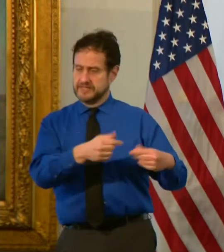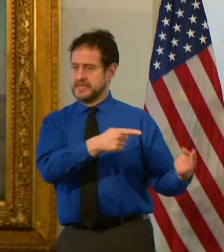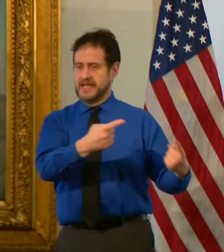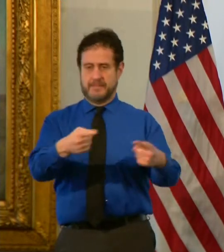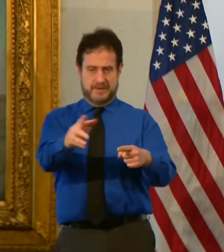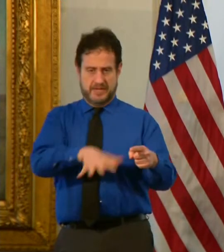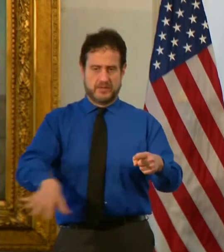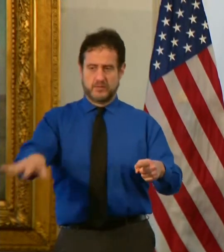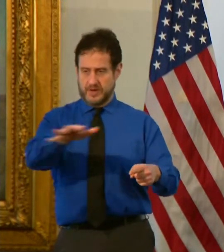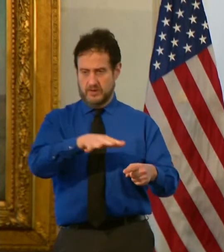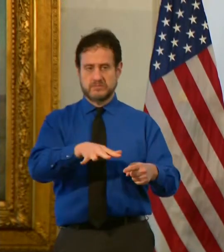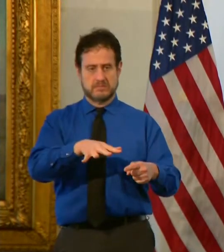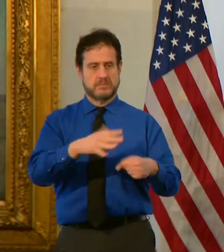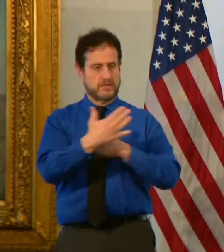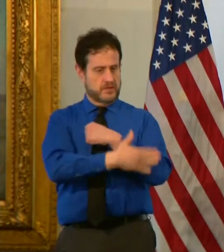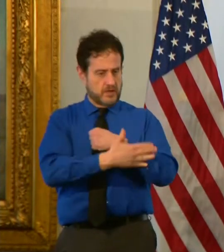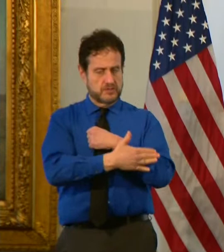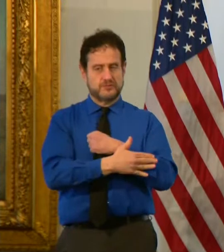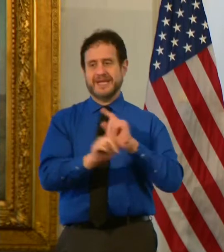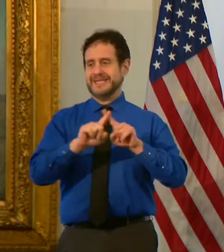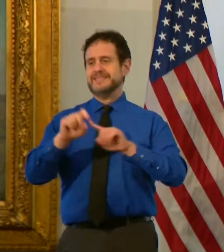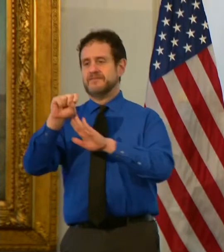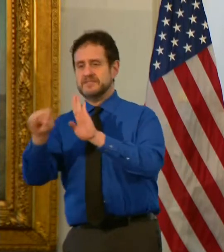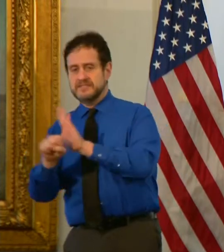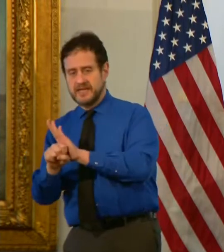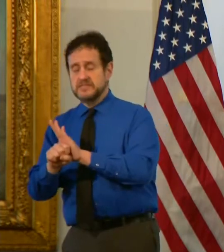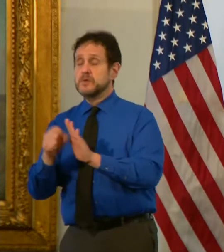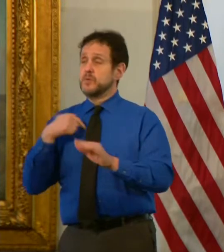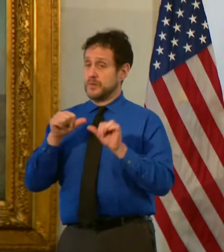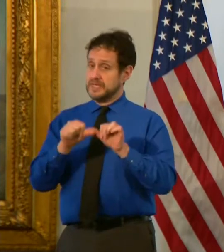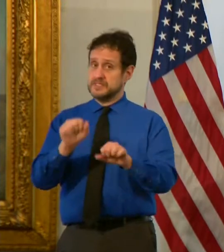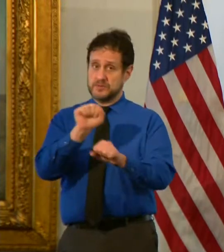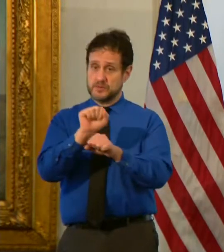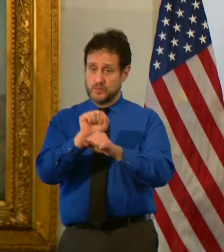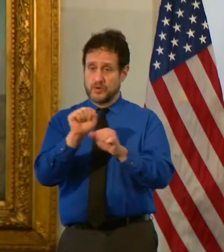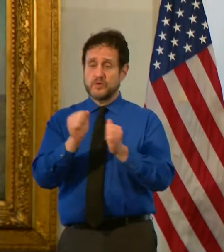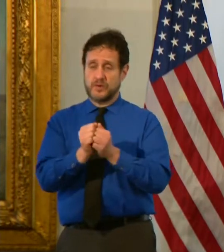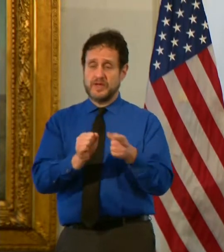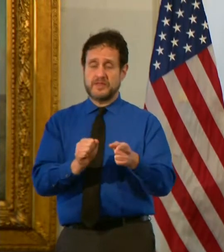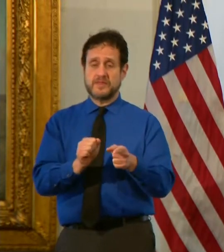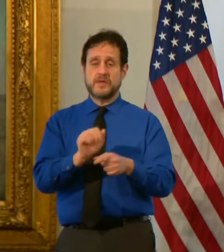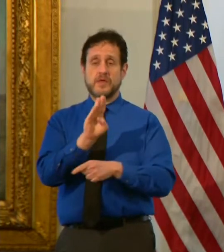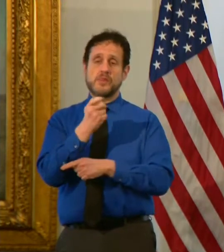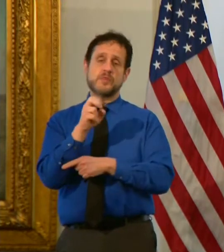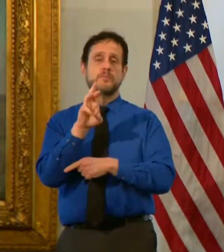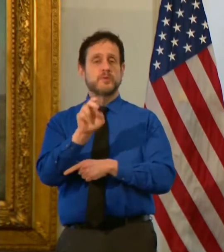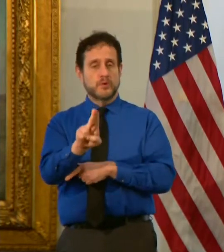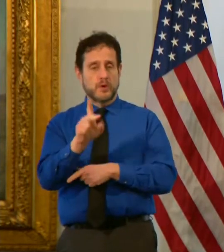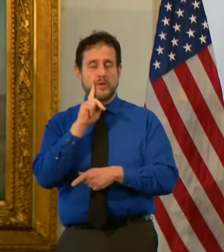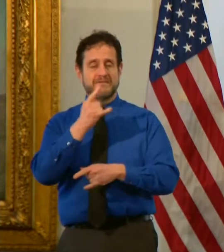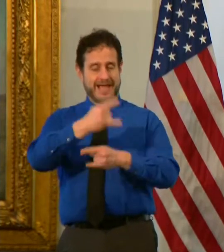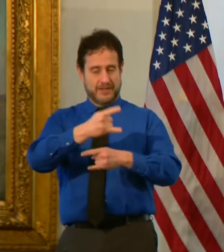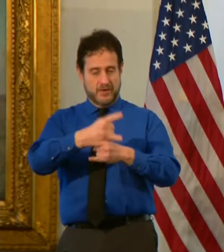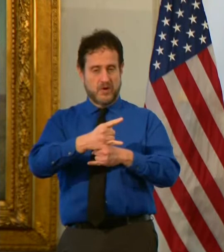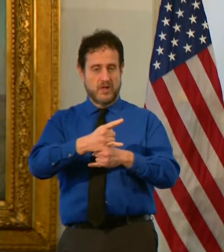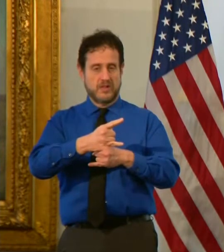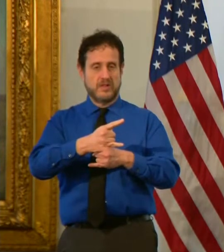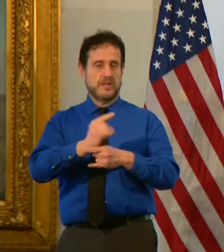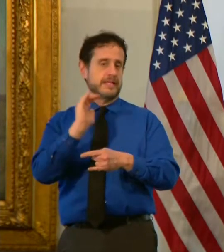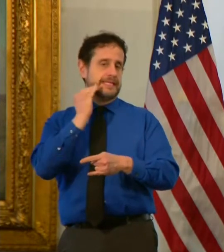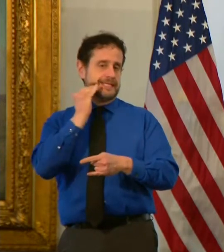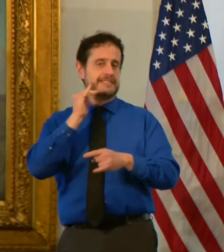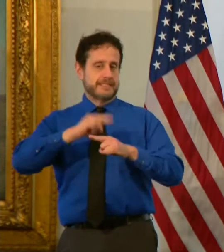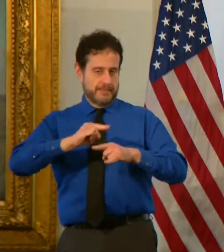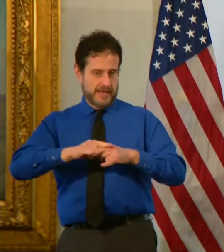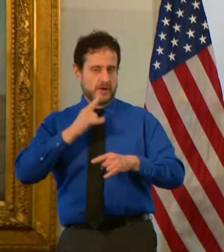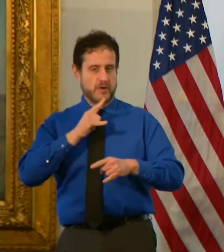happening across borders. We continue to work with the Bureau of Alcohol, Tobacco, and Firearms in